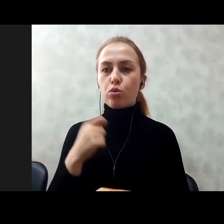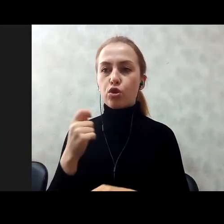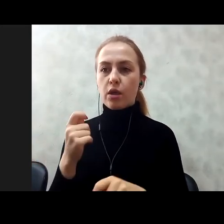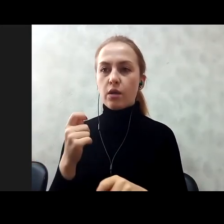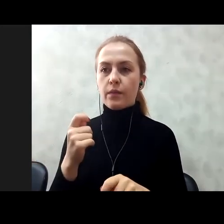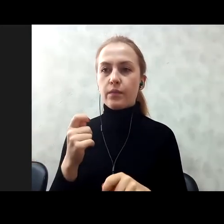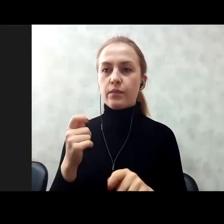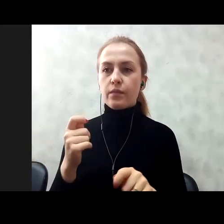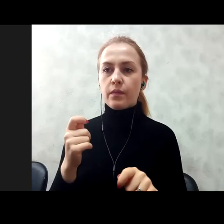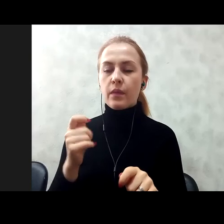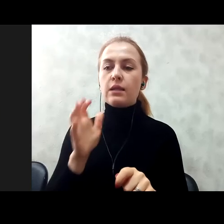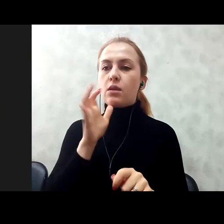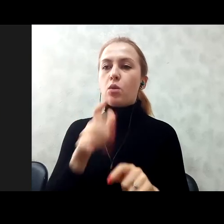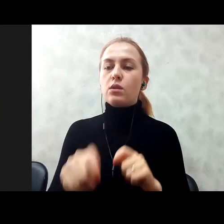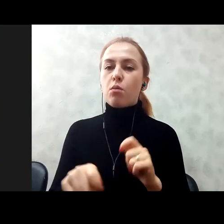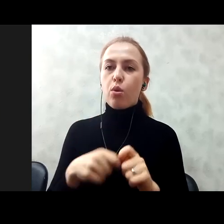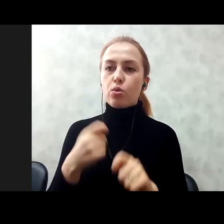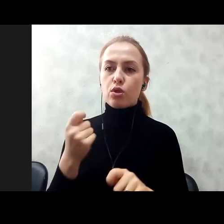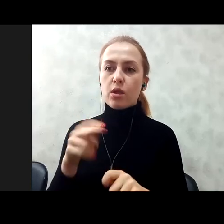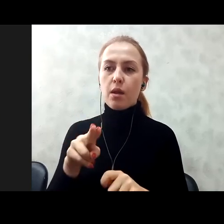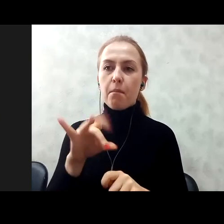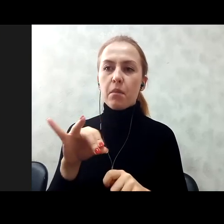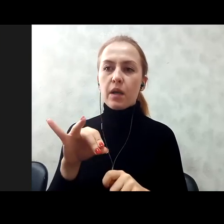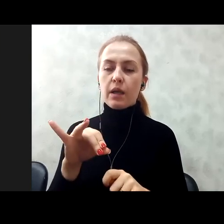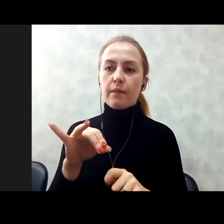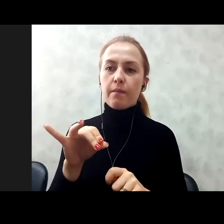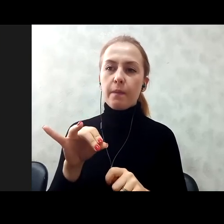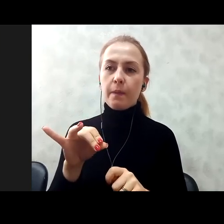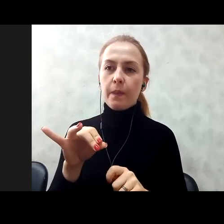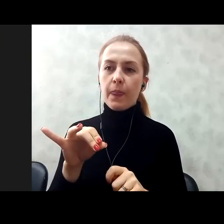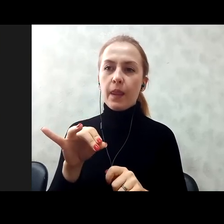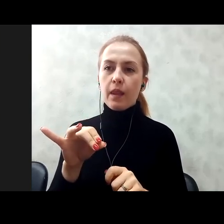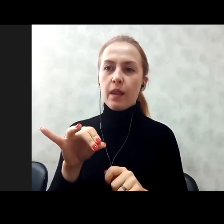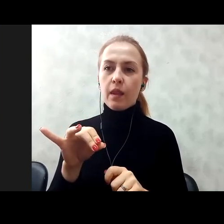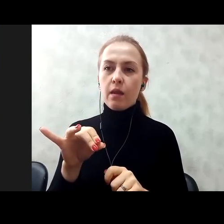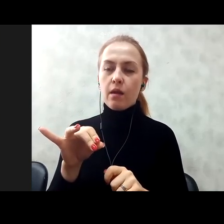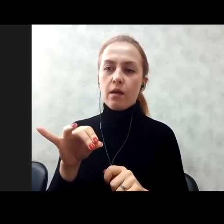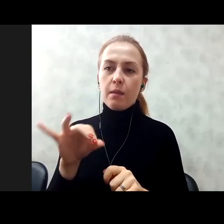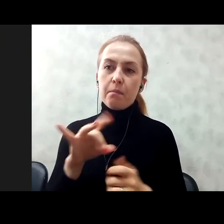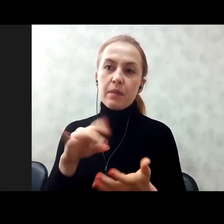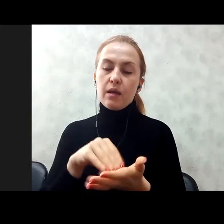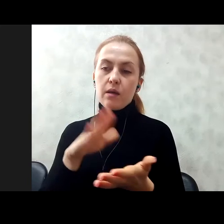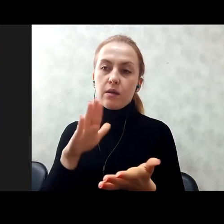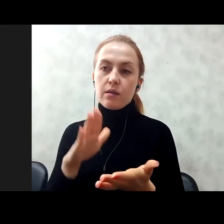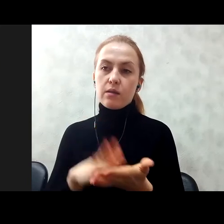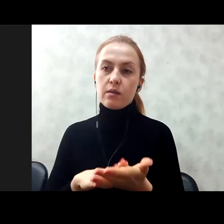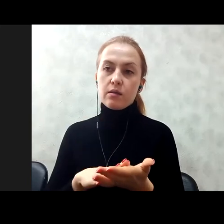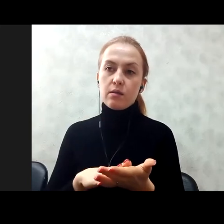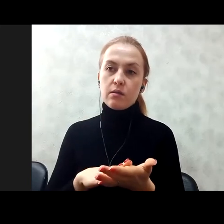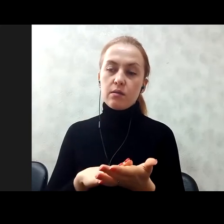certain violations were carried out or occurred during